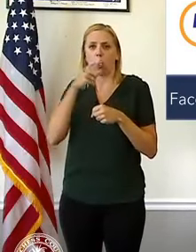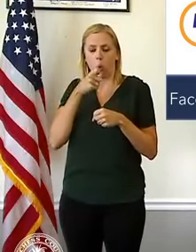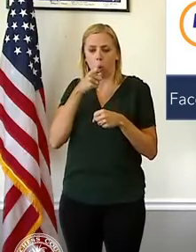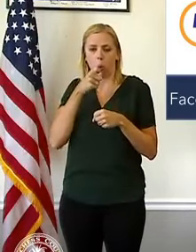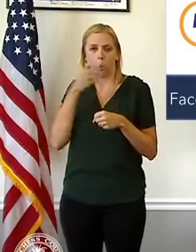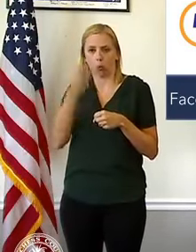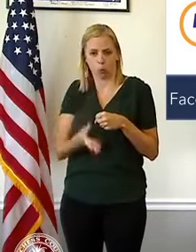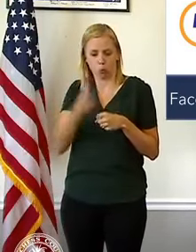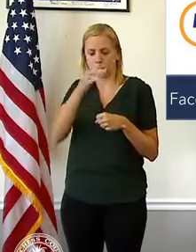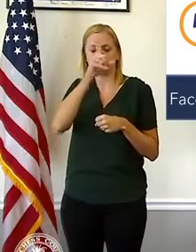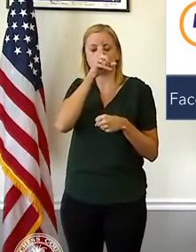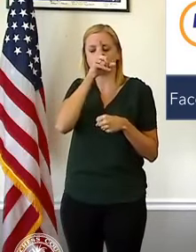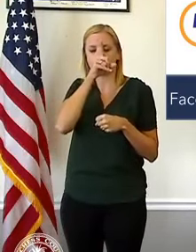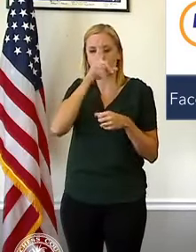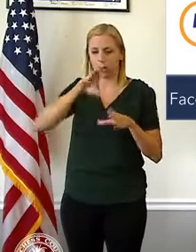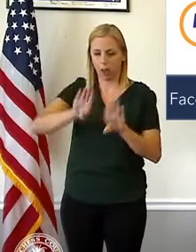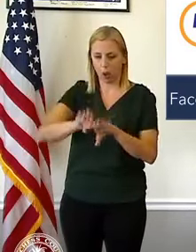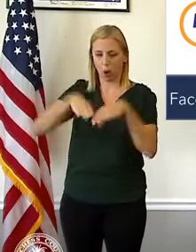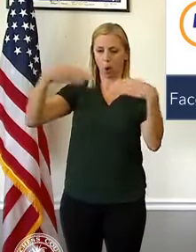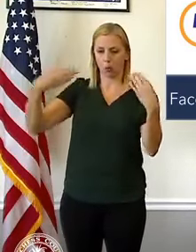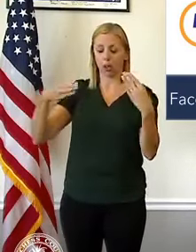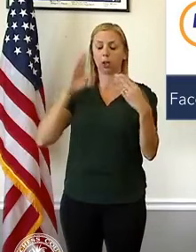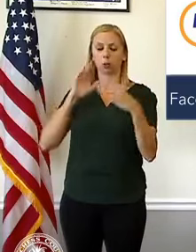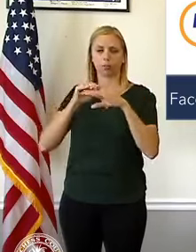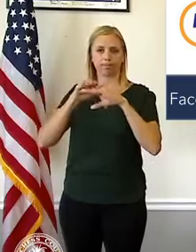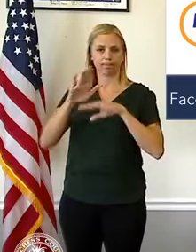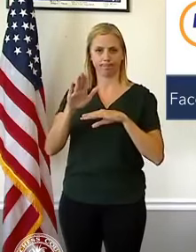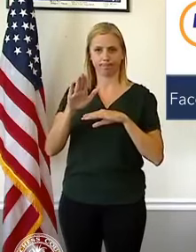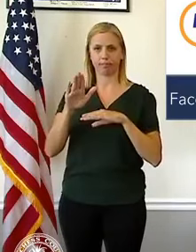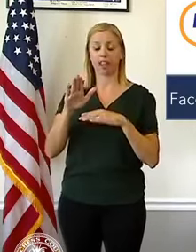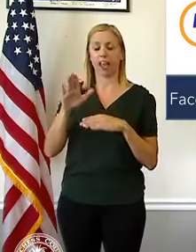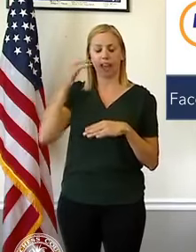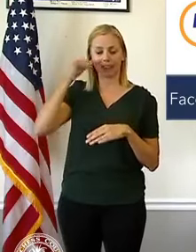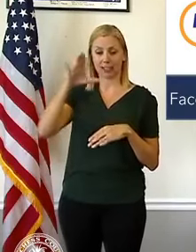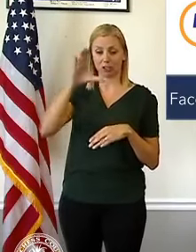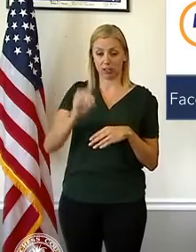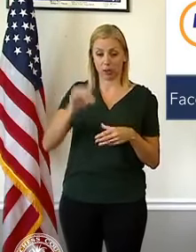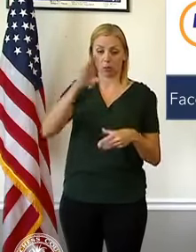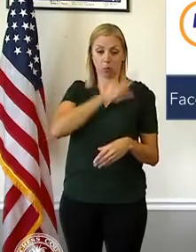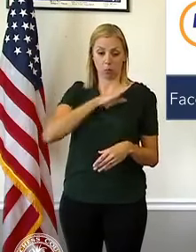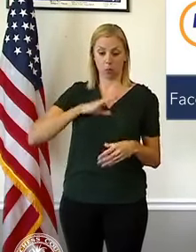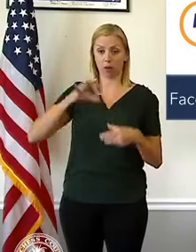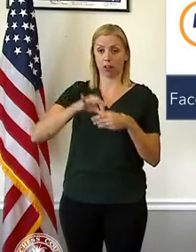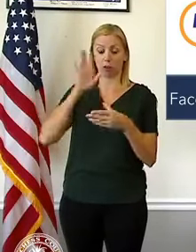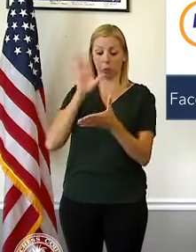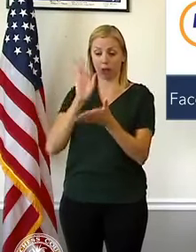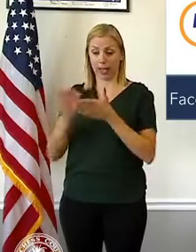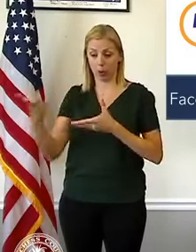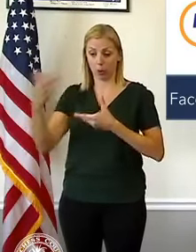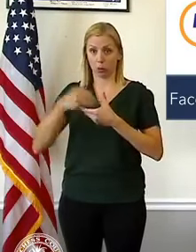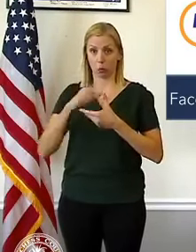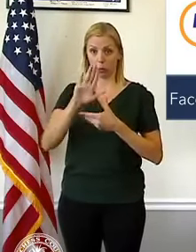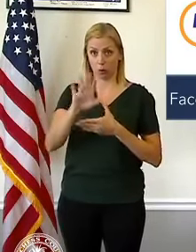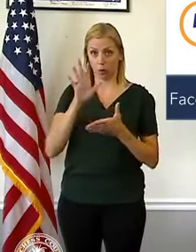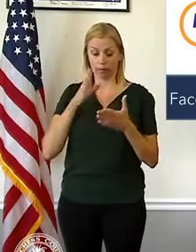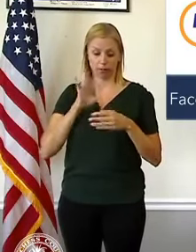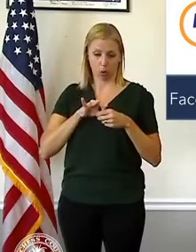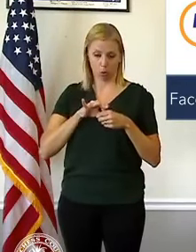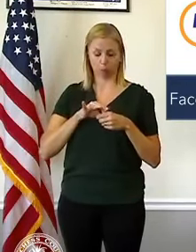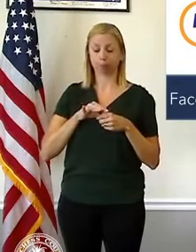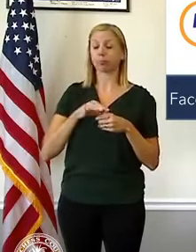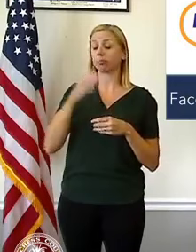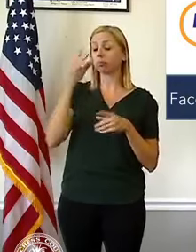that ballot, that envelope. You'll then mail that back in, and the Dutchess County Board of Elections will count it. I will say this up